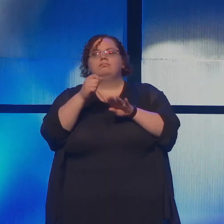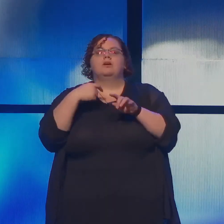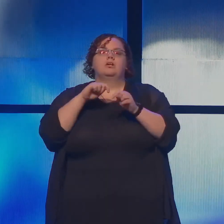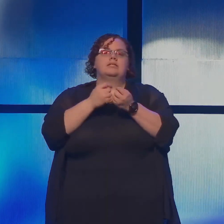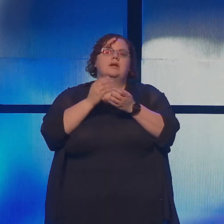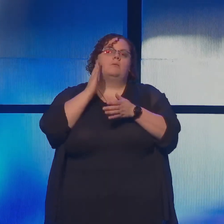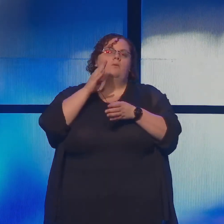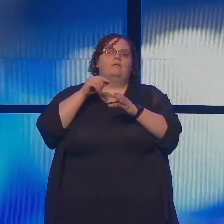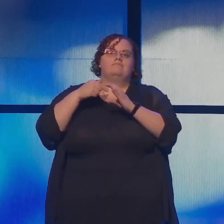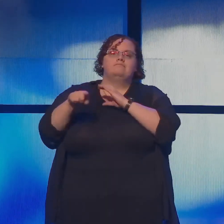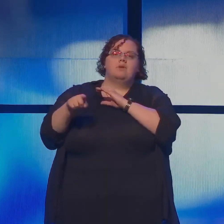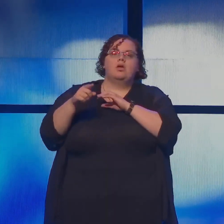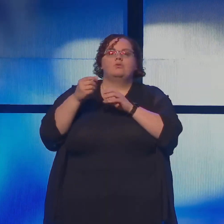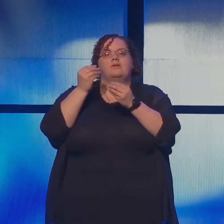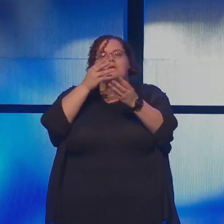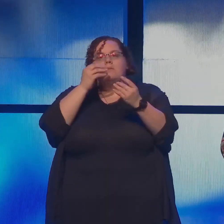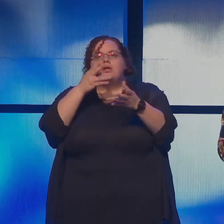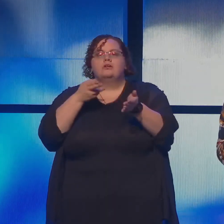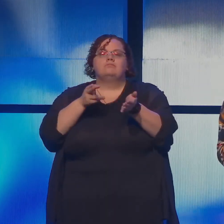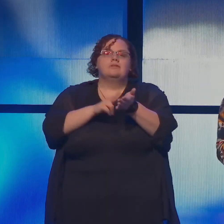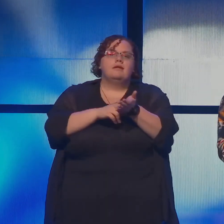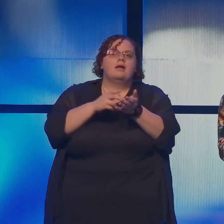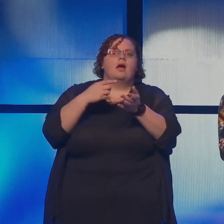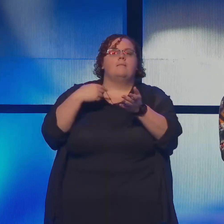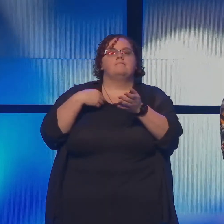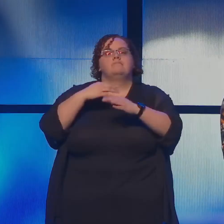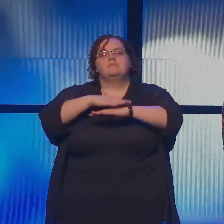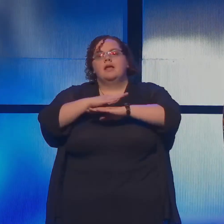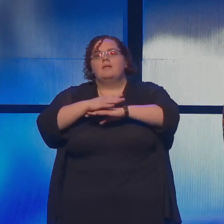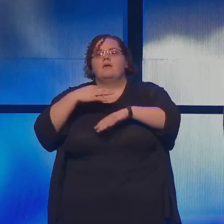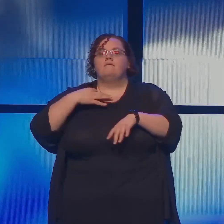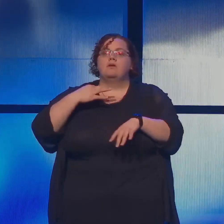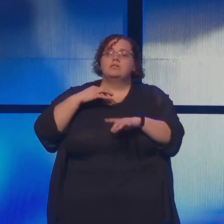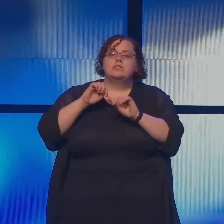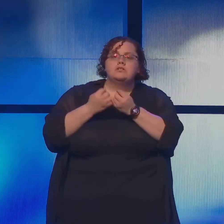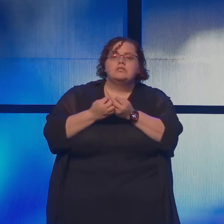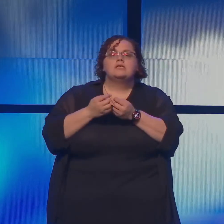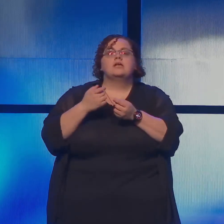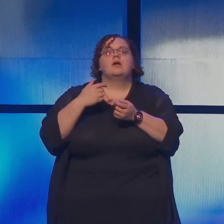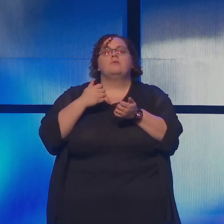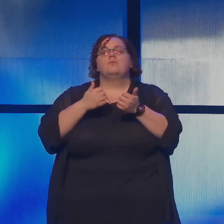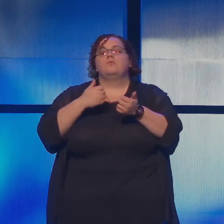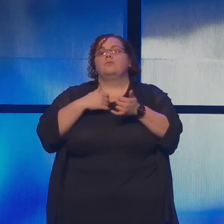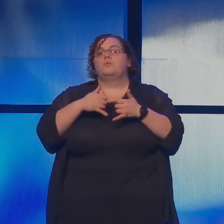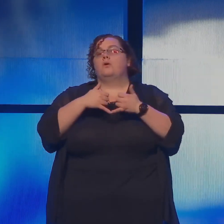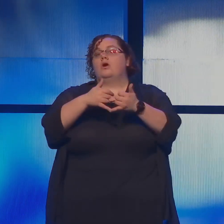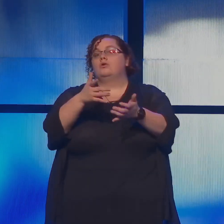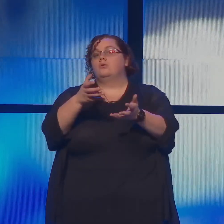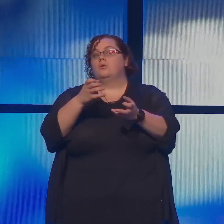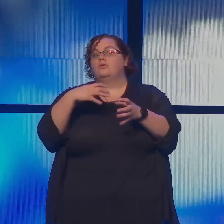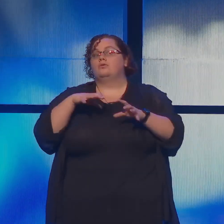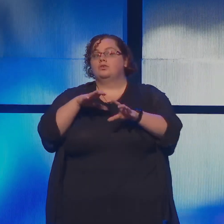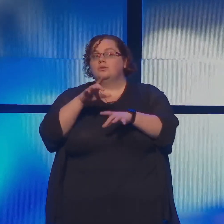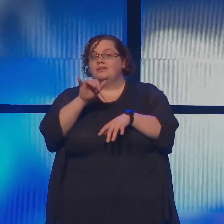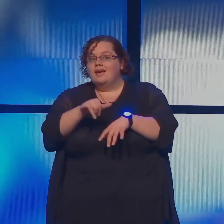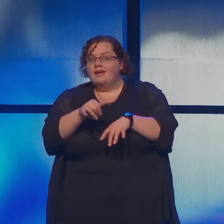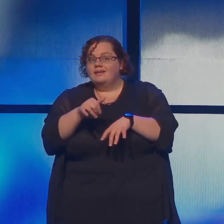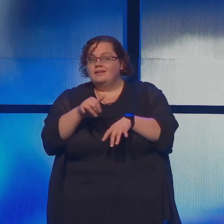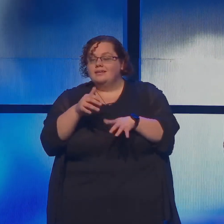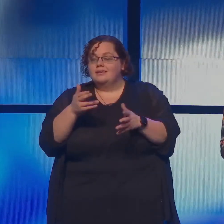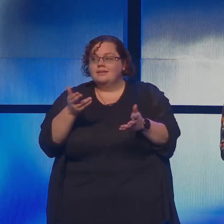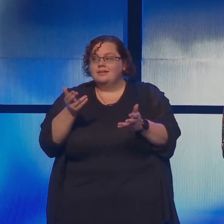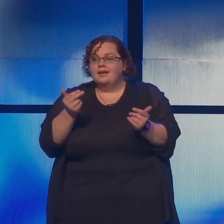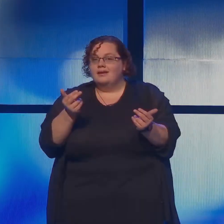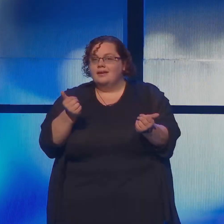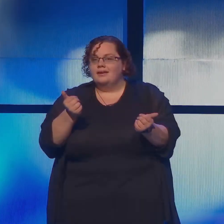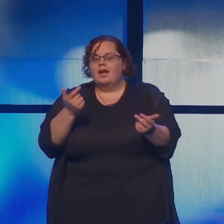up, to do a booth, volunteer team, which prize you want to get for doing that. No, okay,